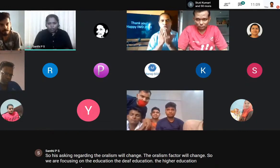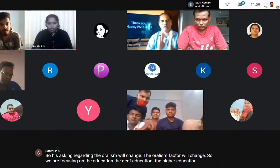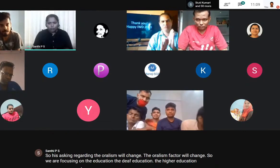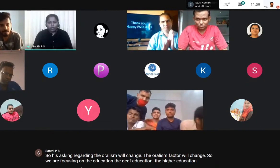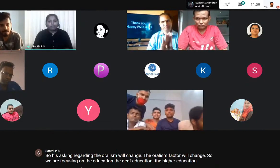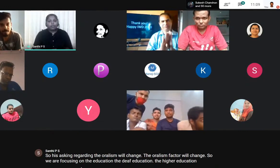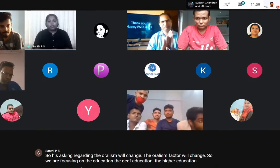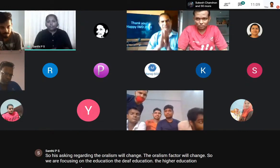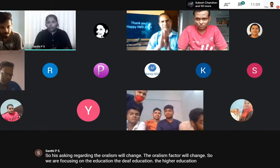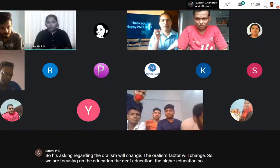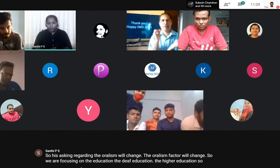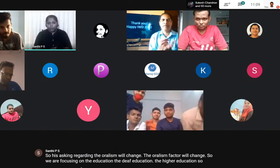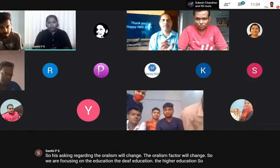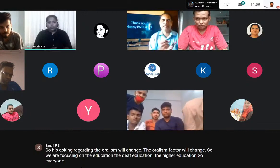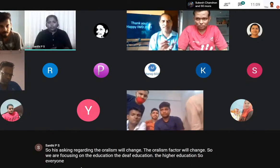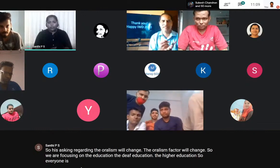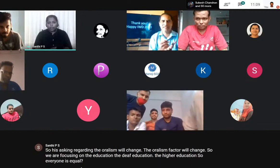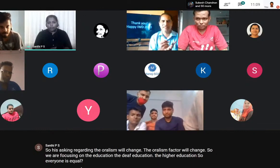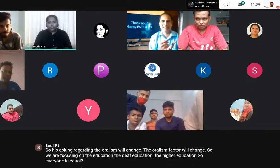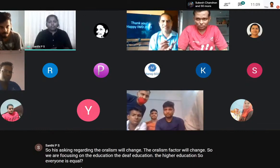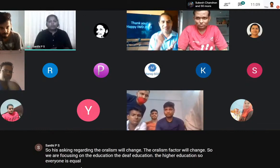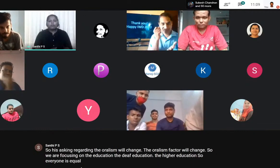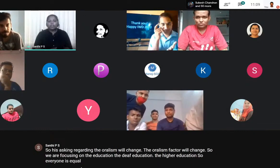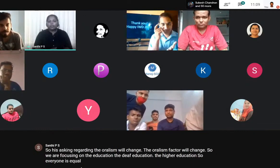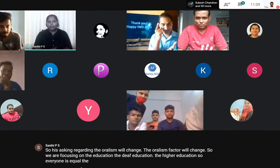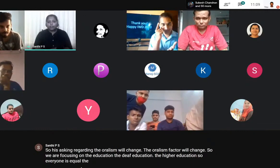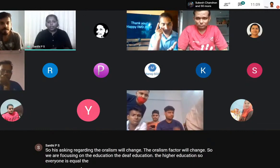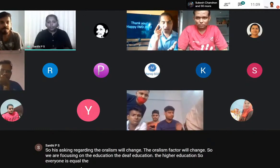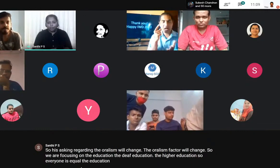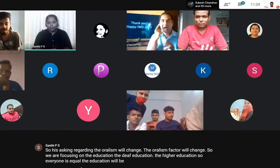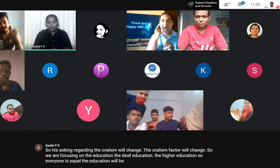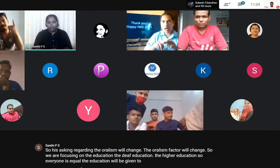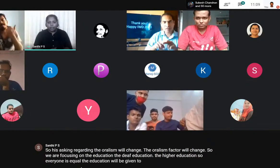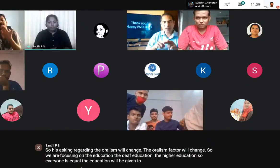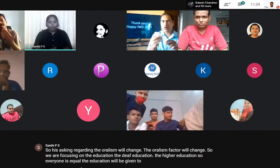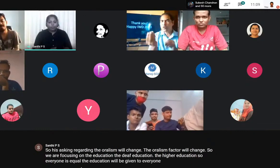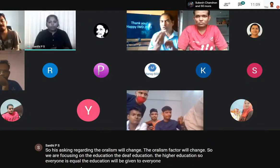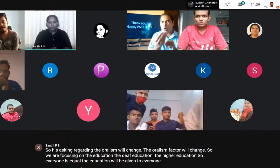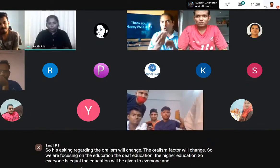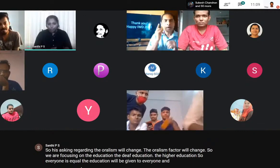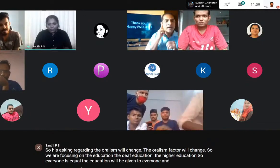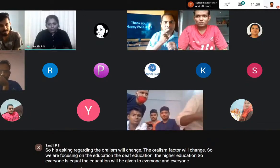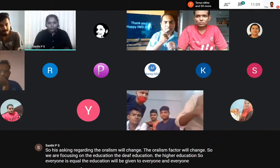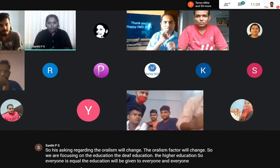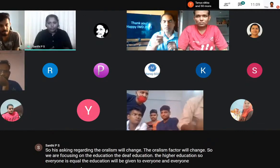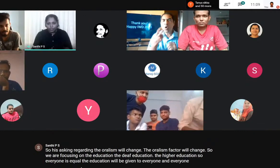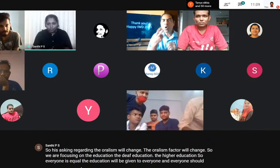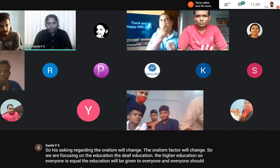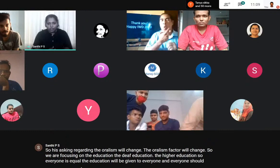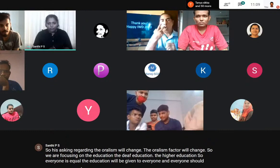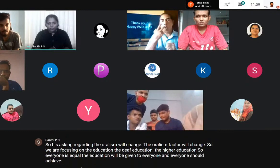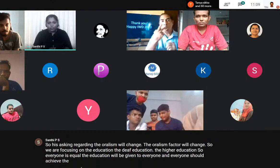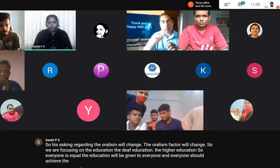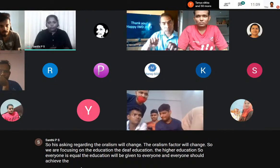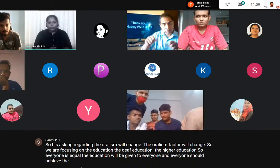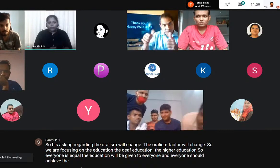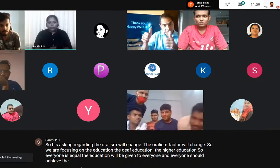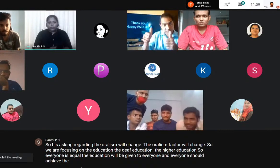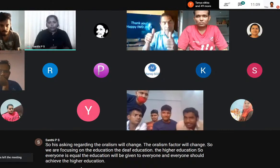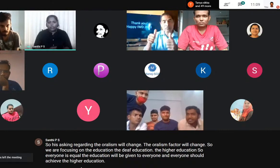So everyone is equal. The education will be given to everyone, and everyone should achieve the higher education. Let it